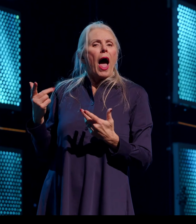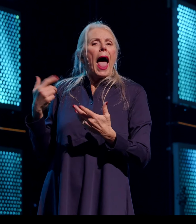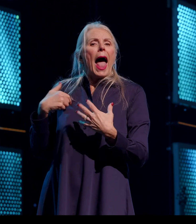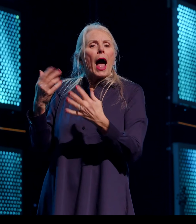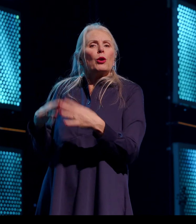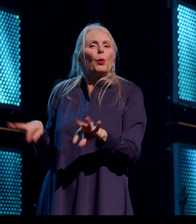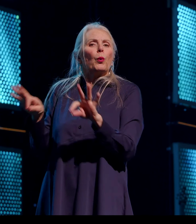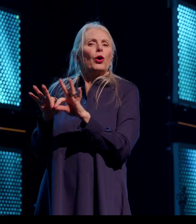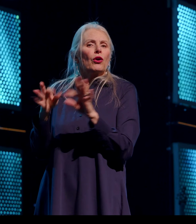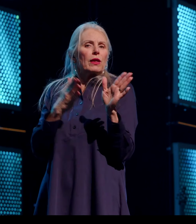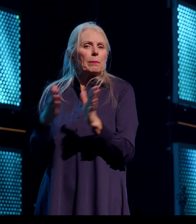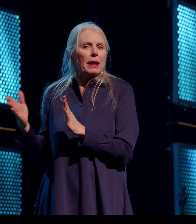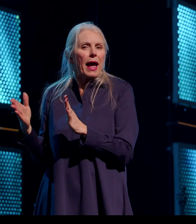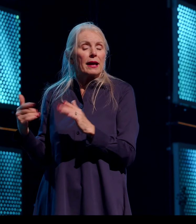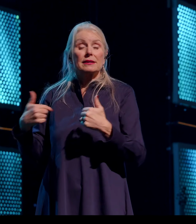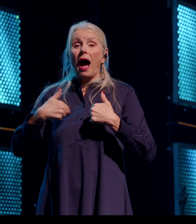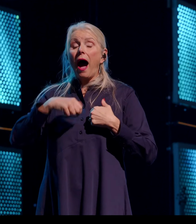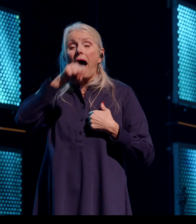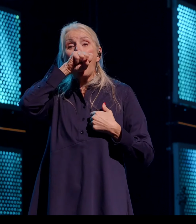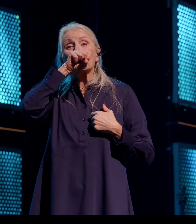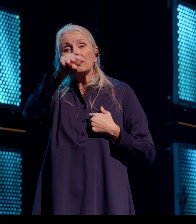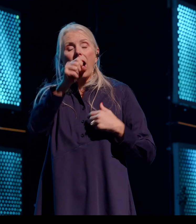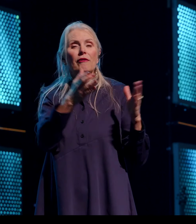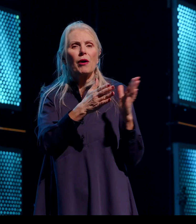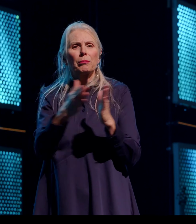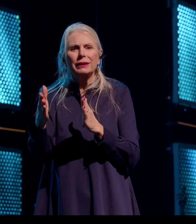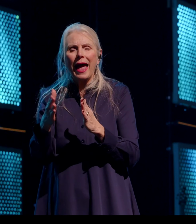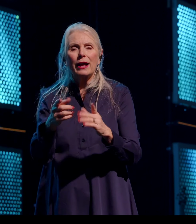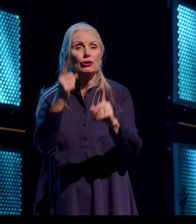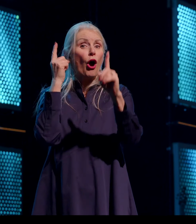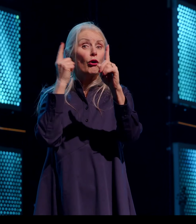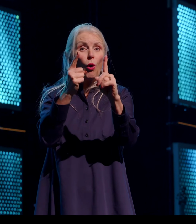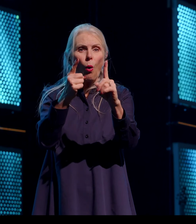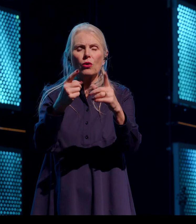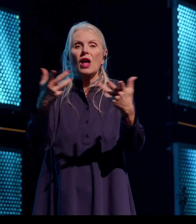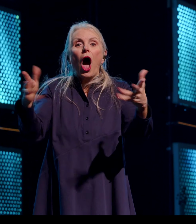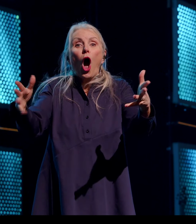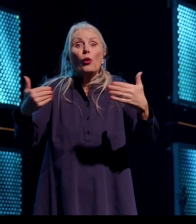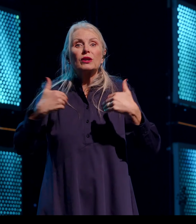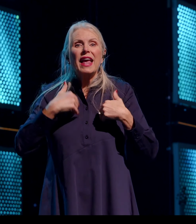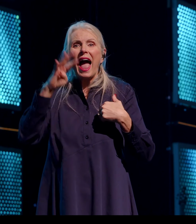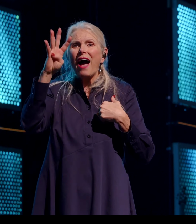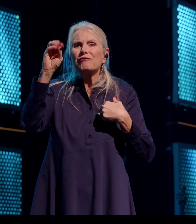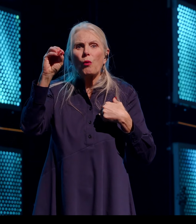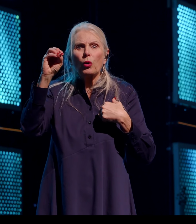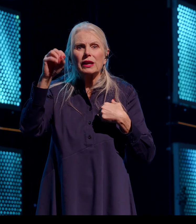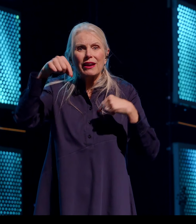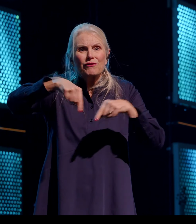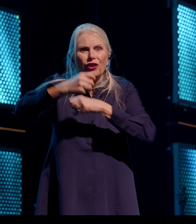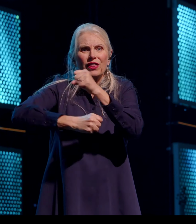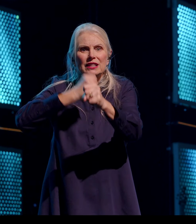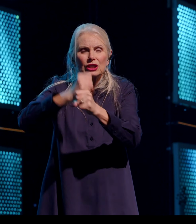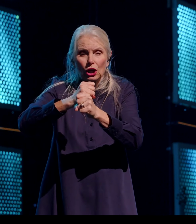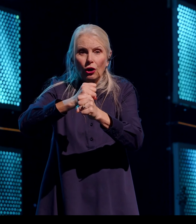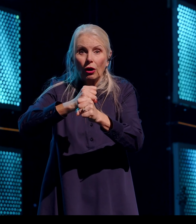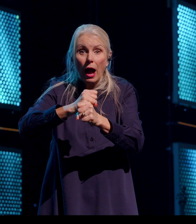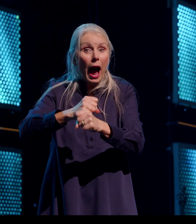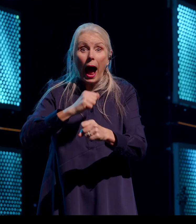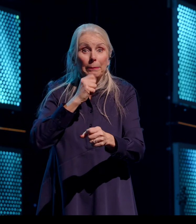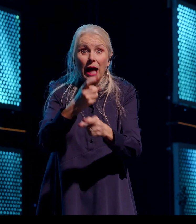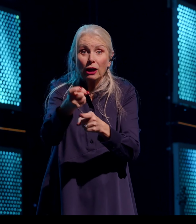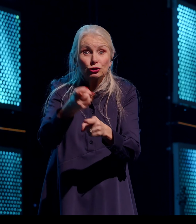plans. I love making plans. Plans, woo, goals. I got like 40 for this year. You think I'm joking? I think I have 40 goals this